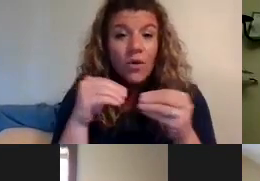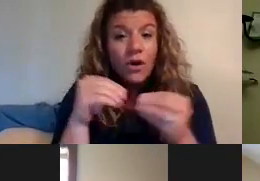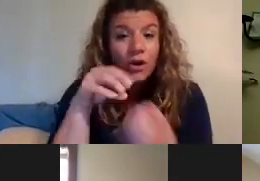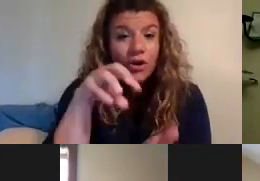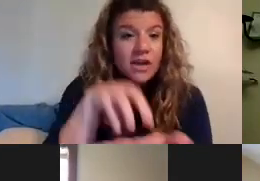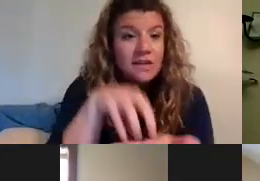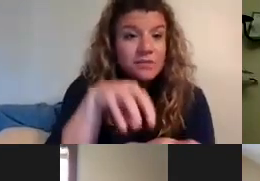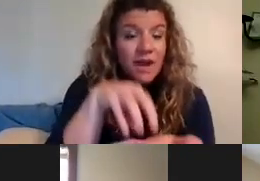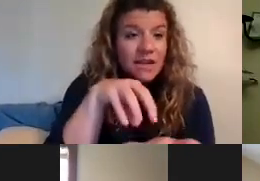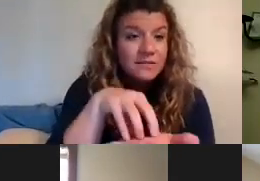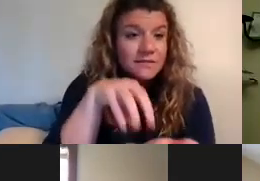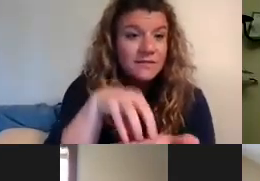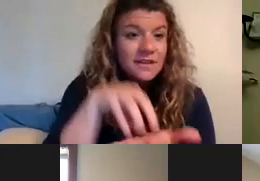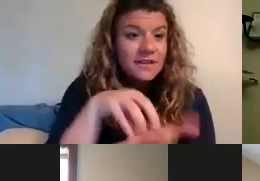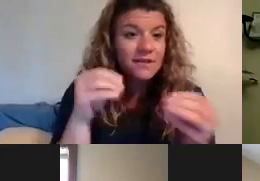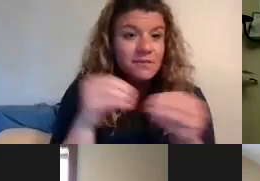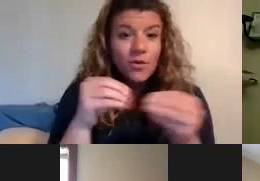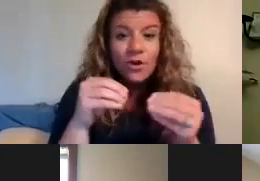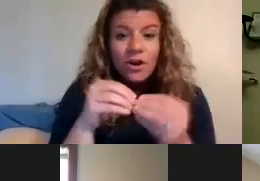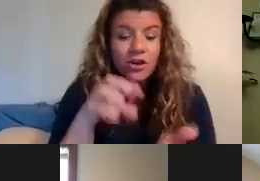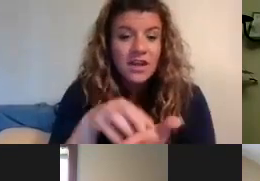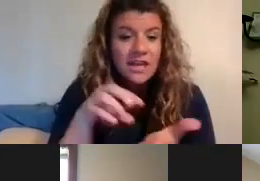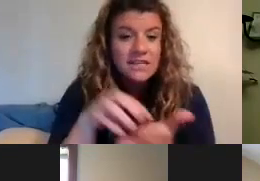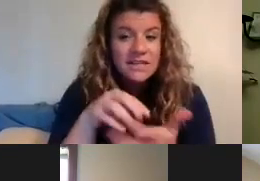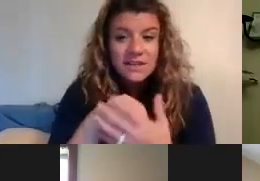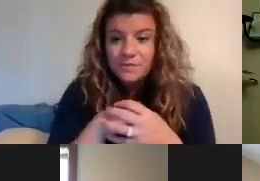more cookies, right? Mm-hmm. More cookies.